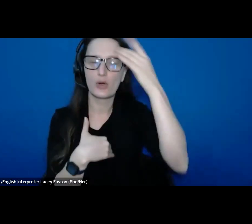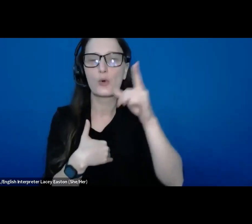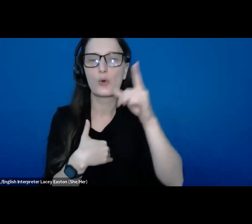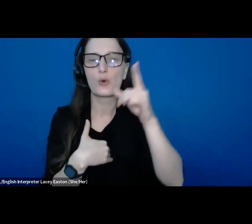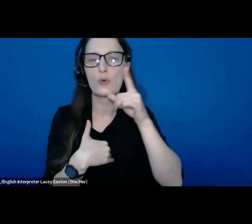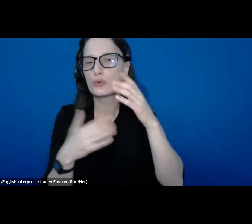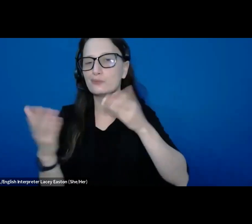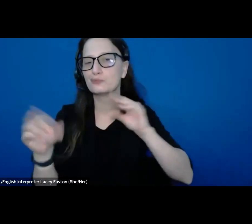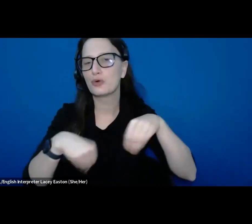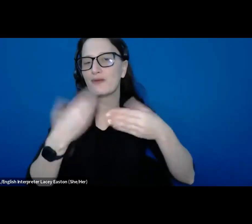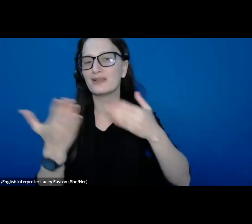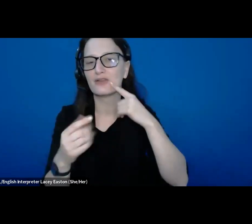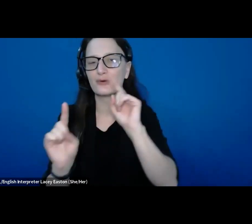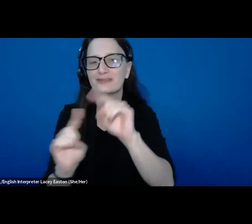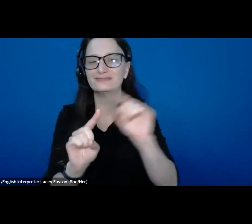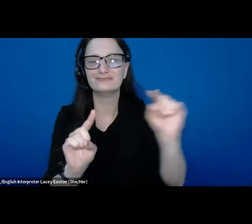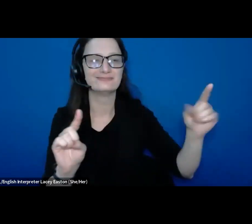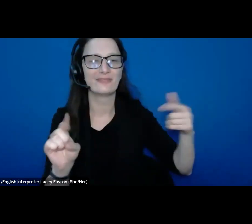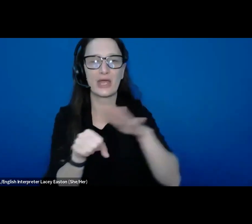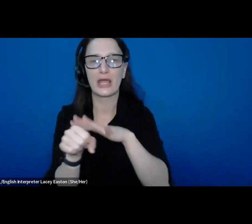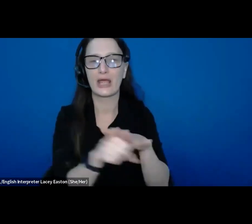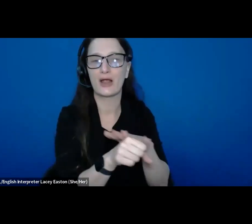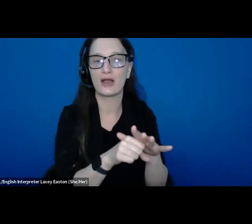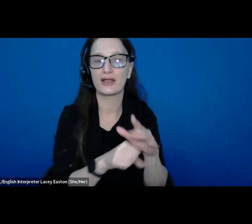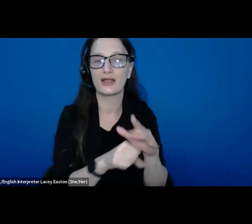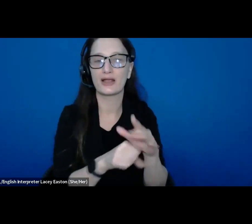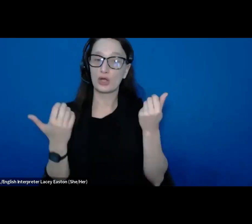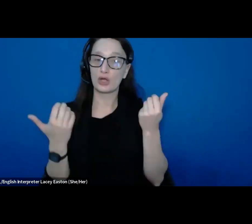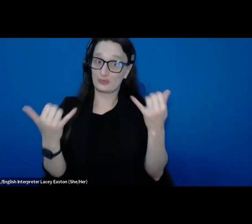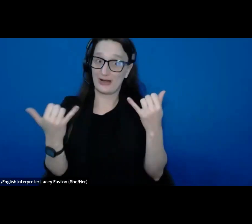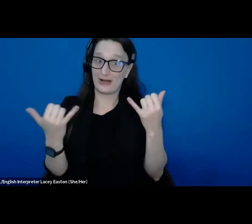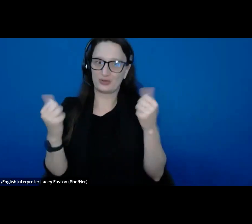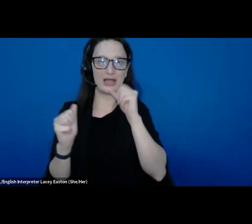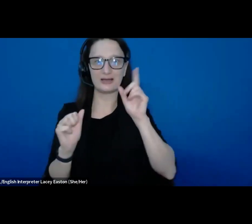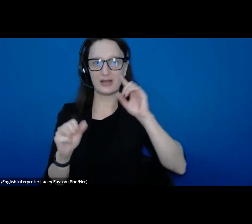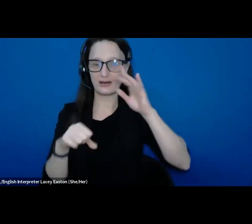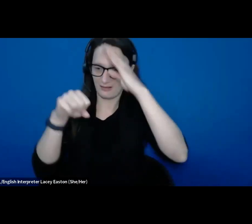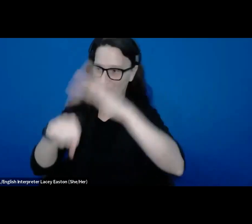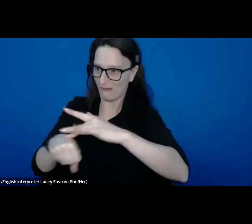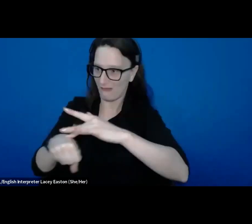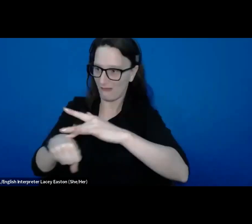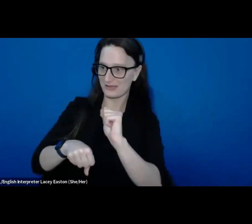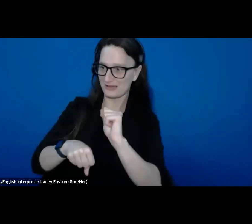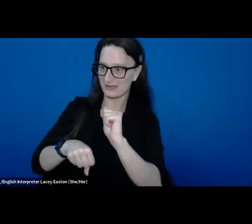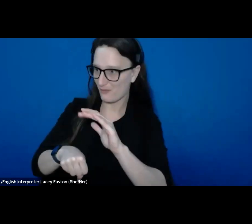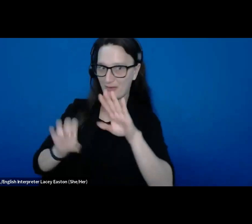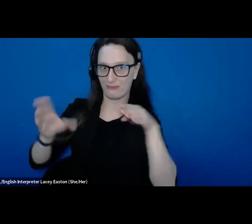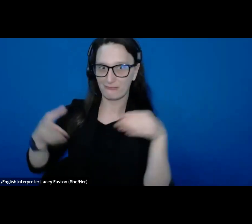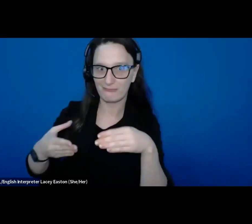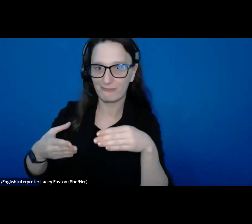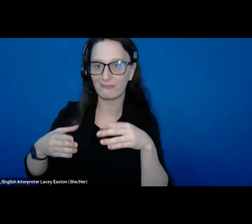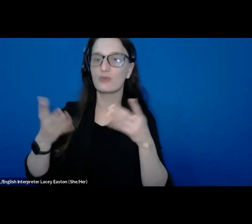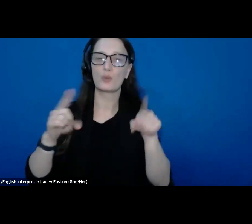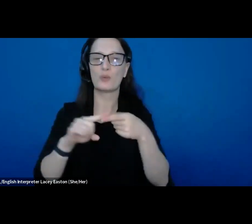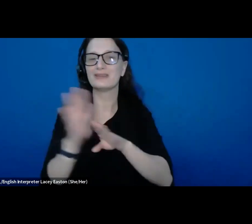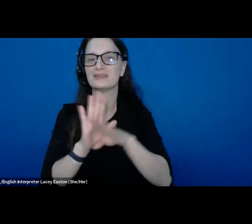we, as you know, are trying not to be so Sacramento centric when it comes to the service development that we did. That's one of the